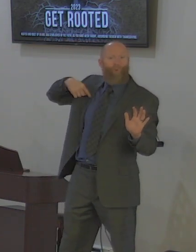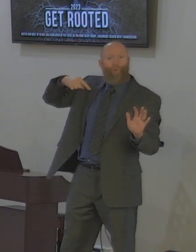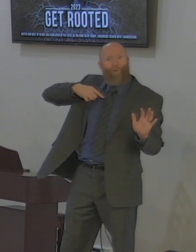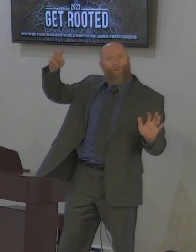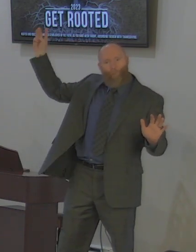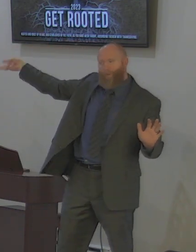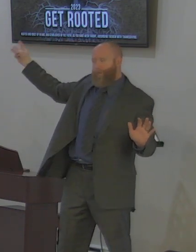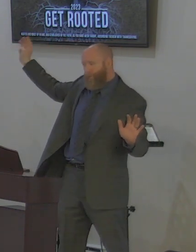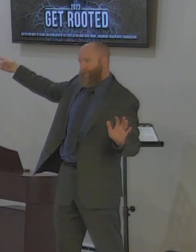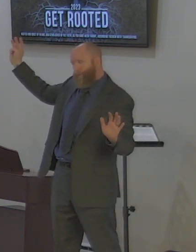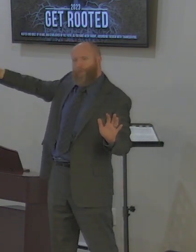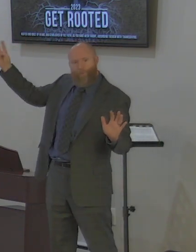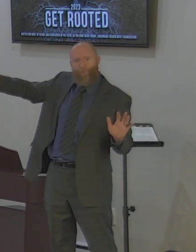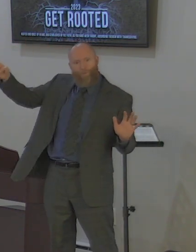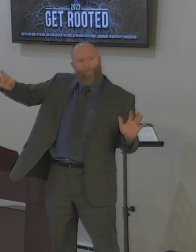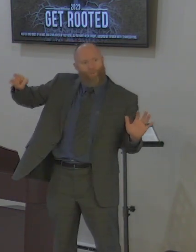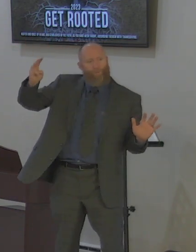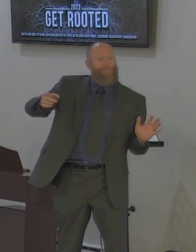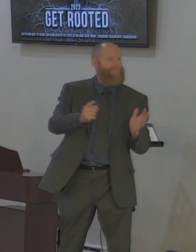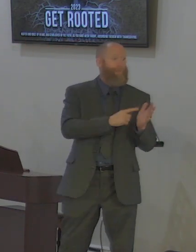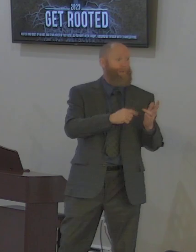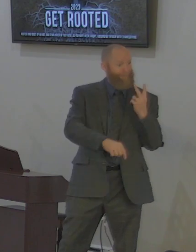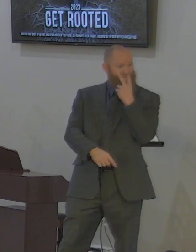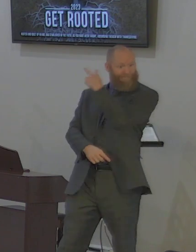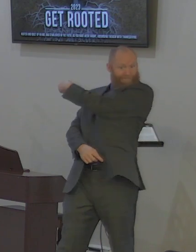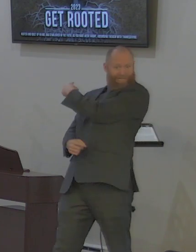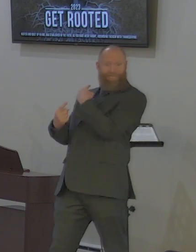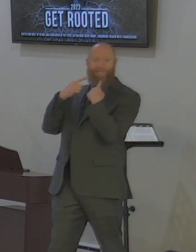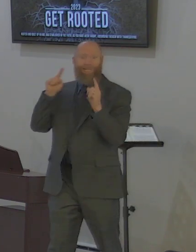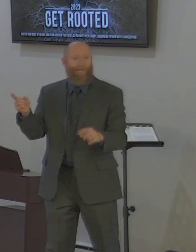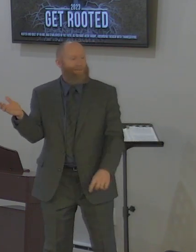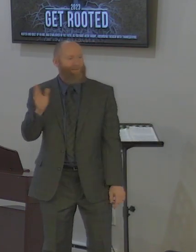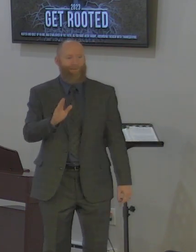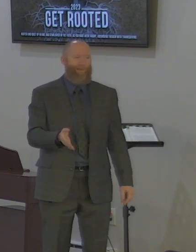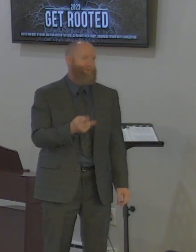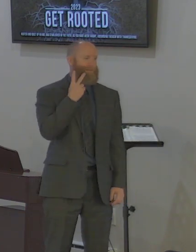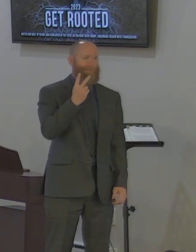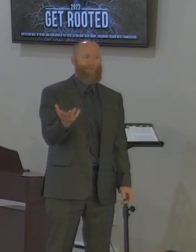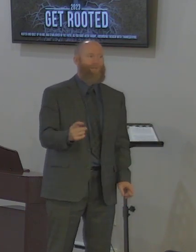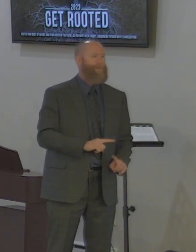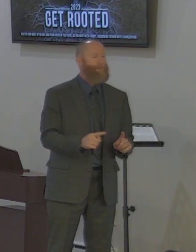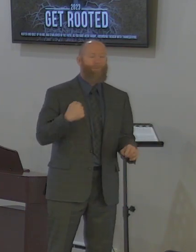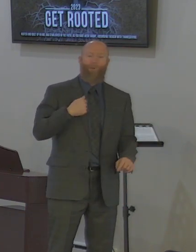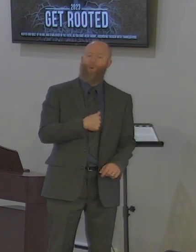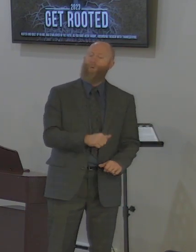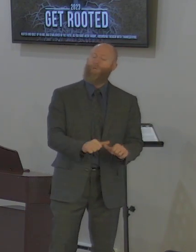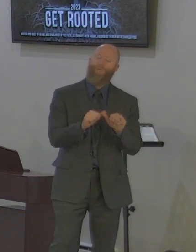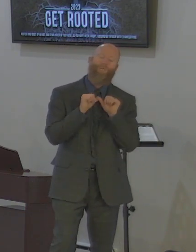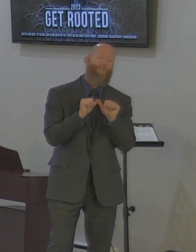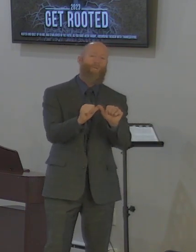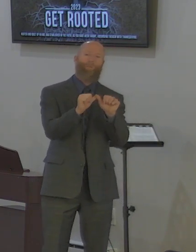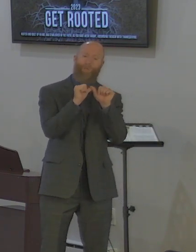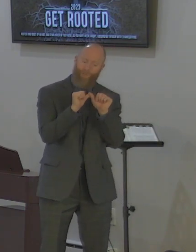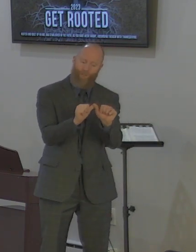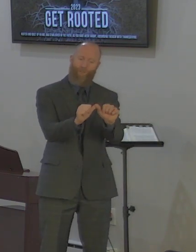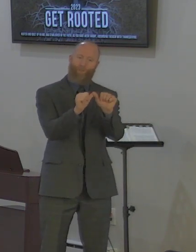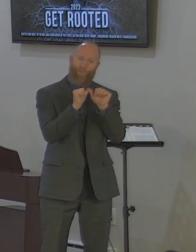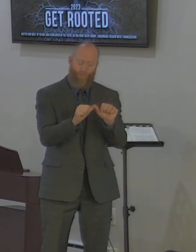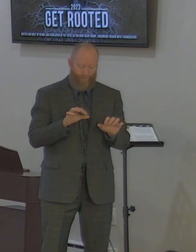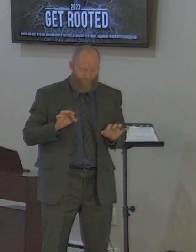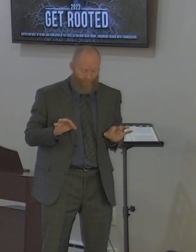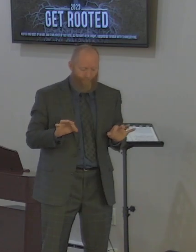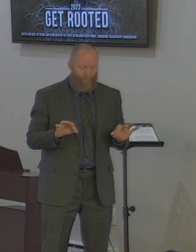the impact we've had on those around us. We don't get to see a lot of times the result of our